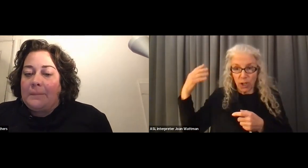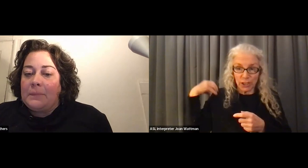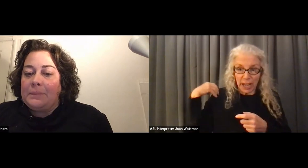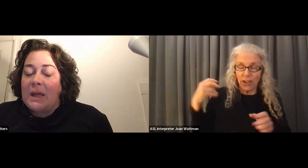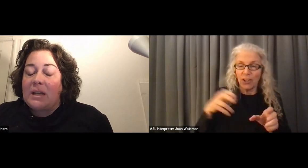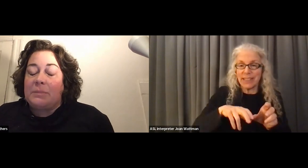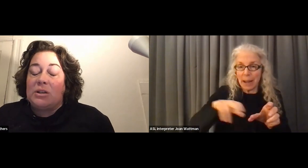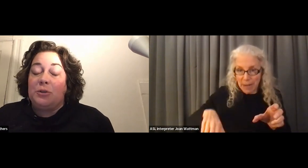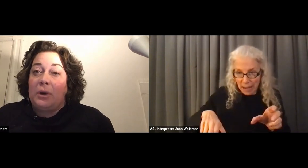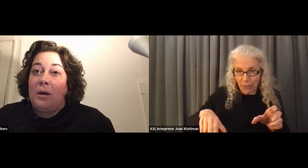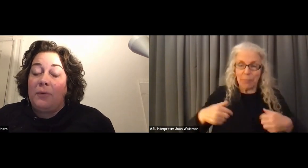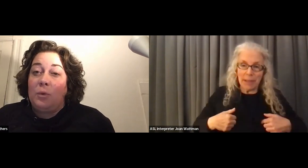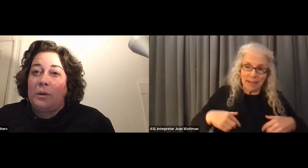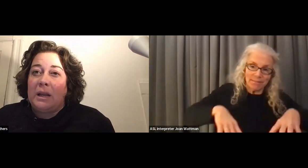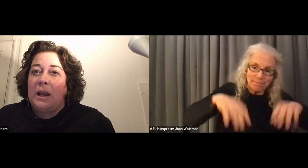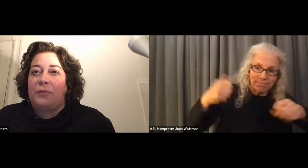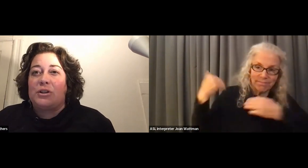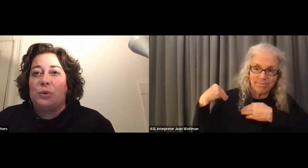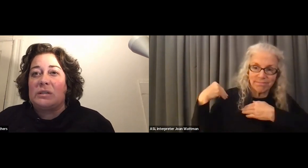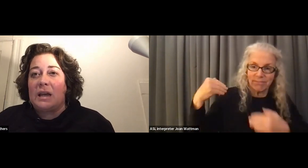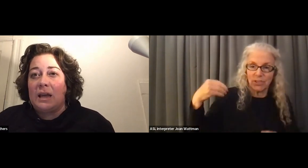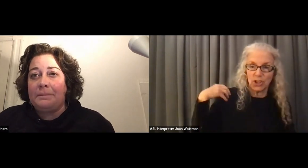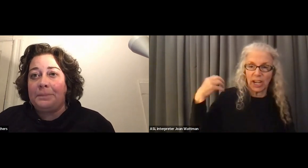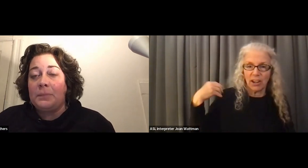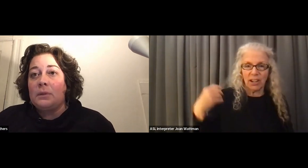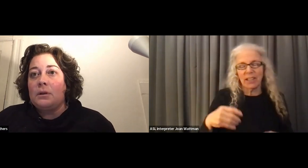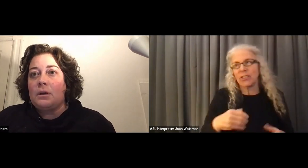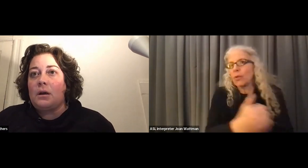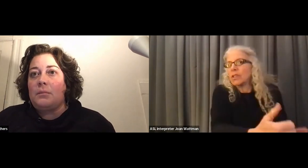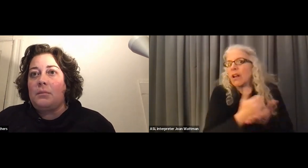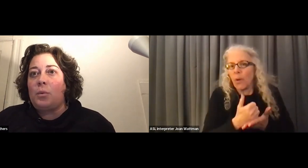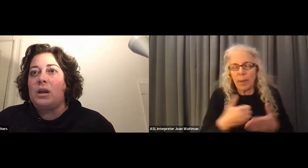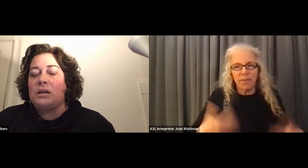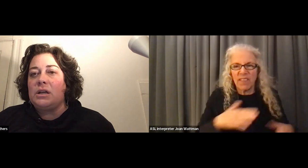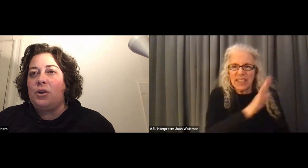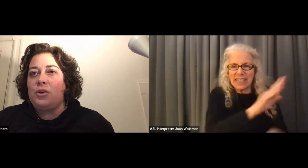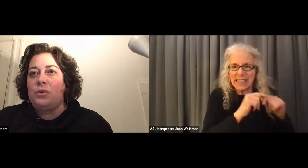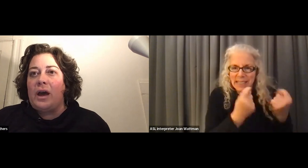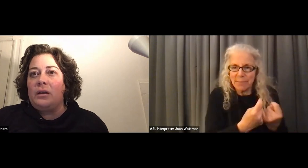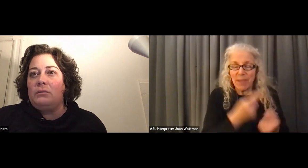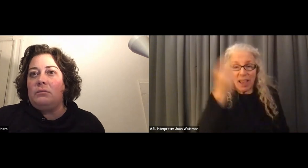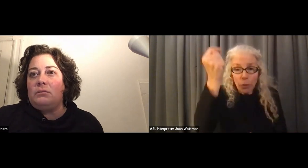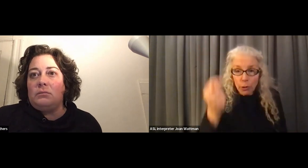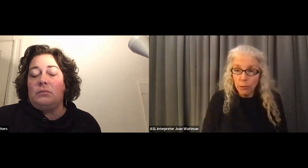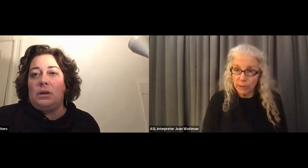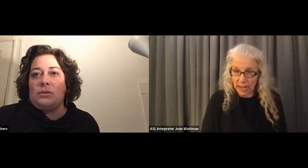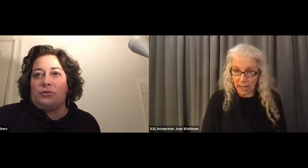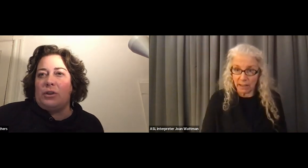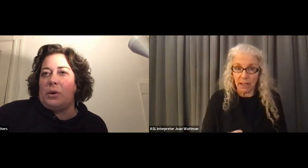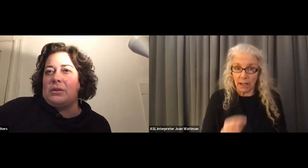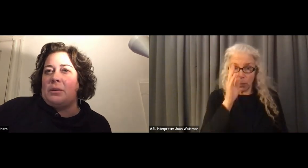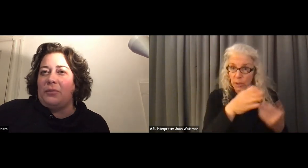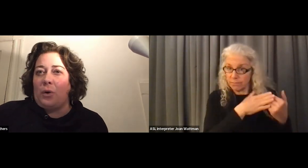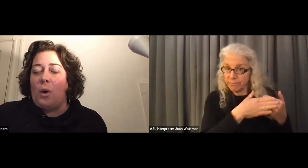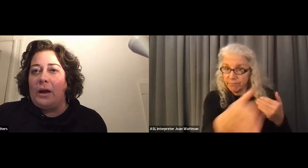So that has been super helpful. We're meeting every Tuesday. And we're going to continue to do that, you know,